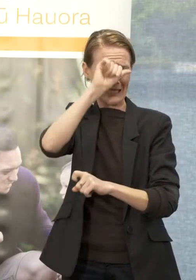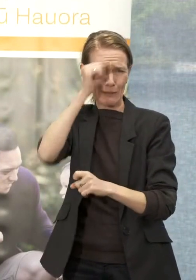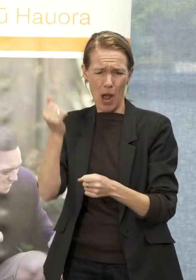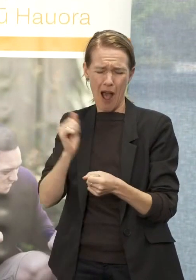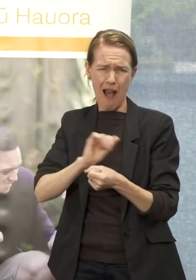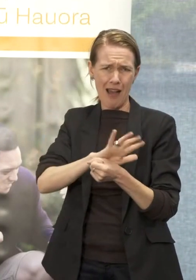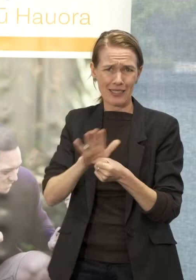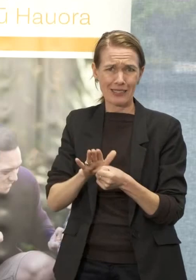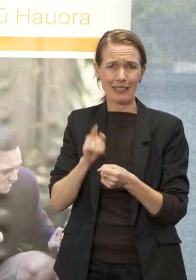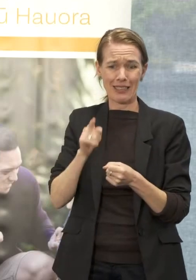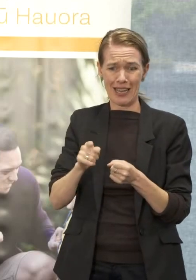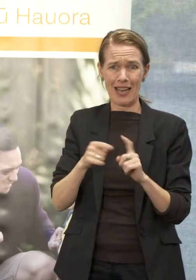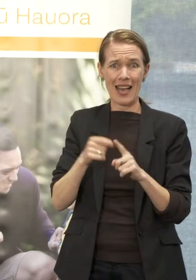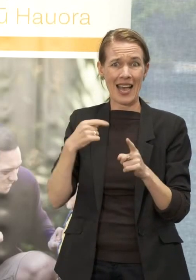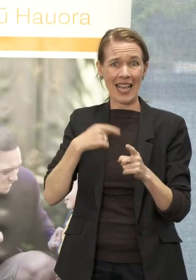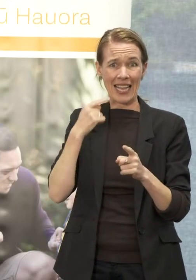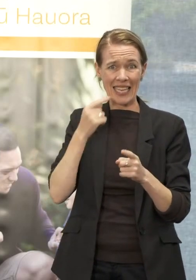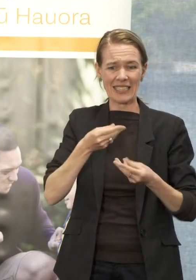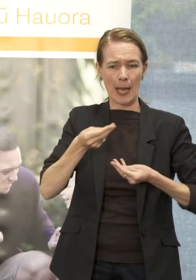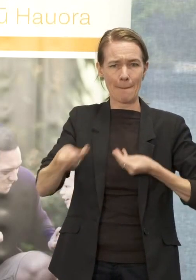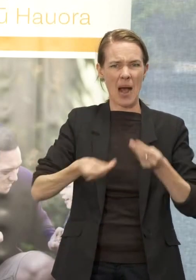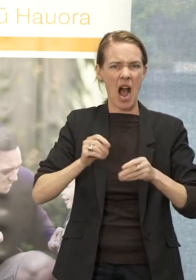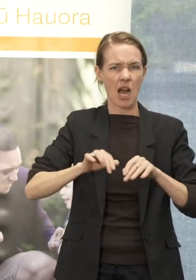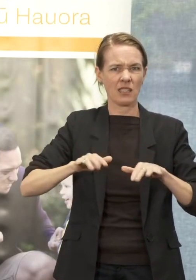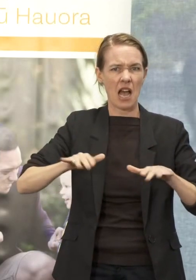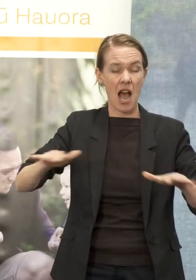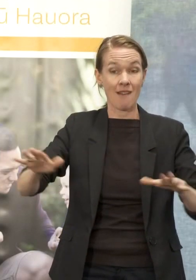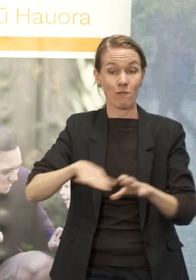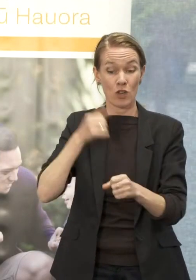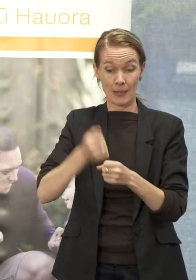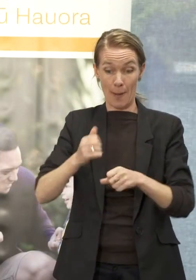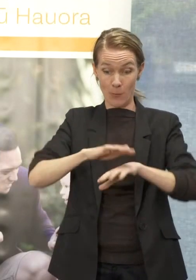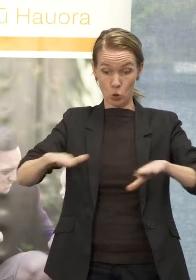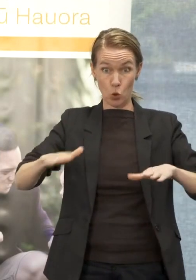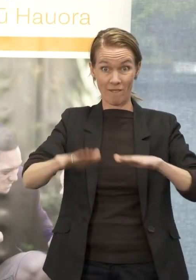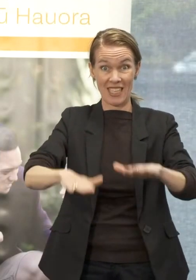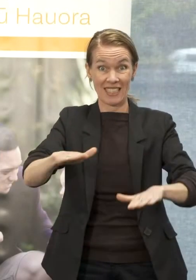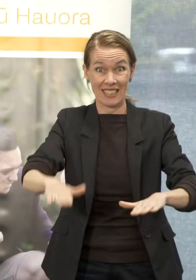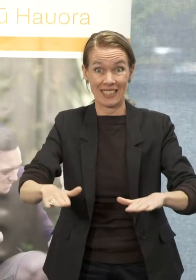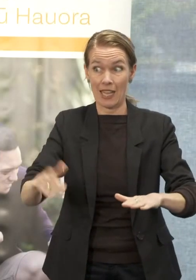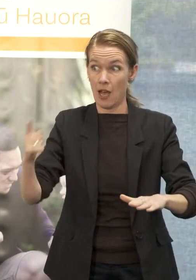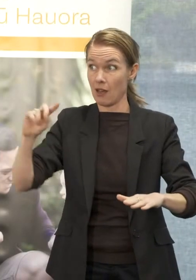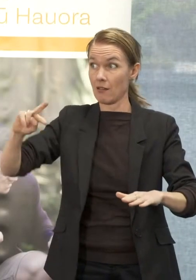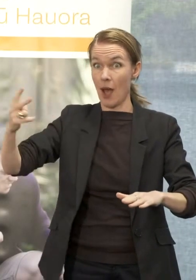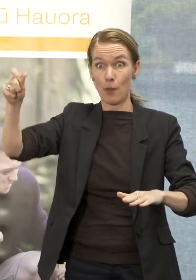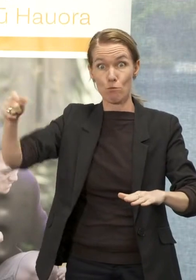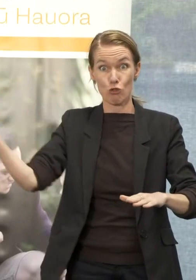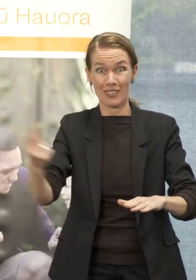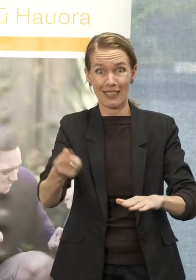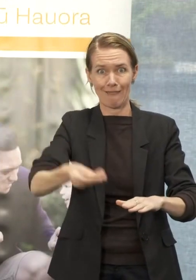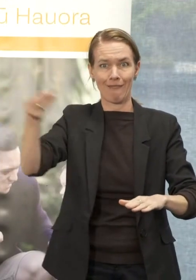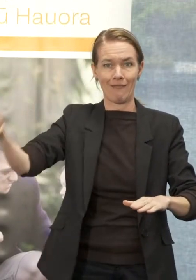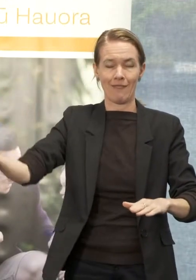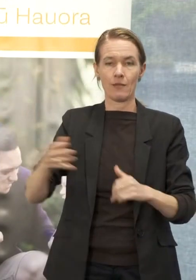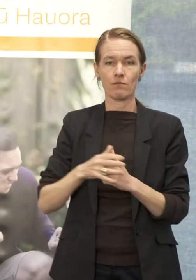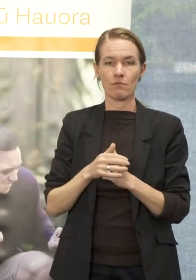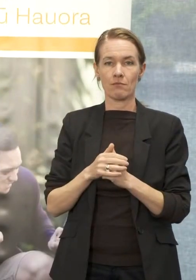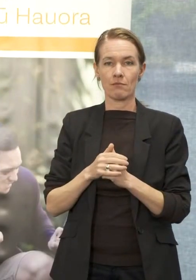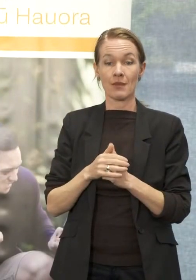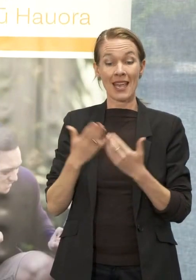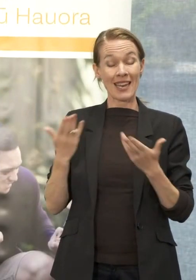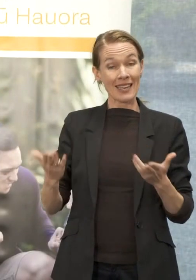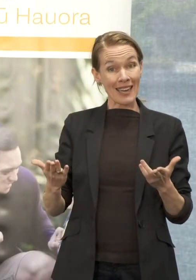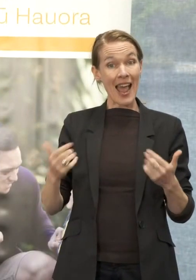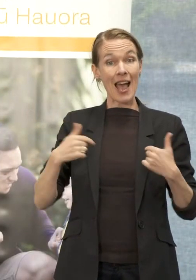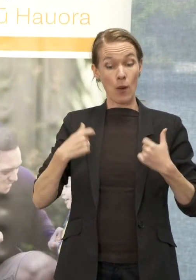Ministry of Health has now updated its infection prevention and control guidance for all facilities, and